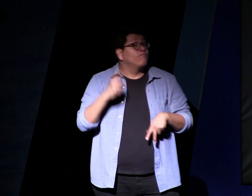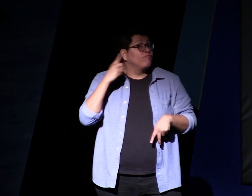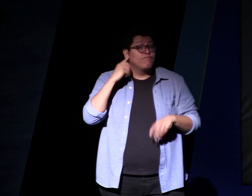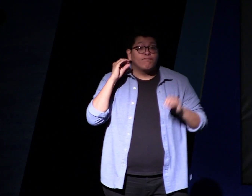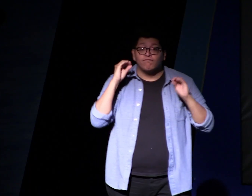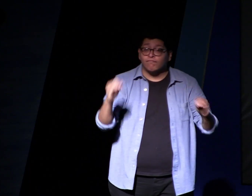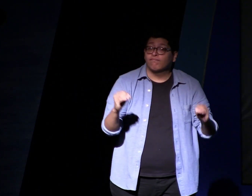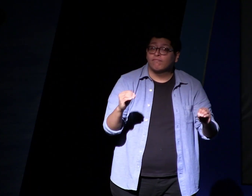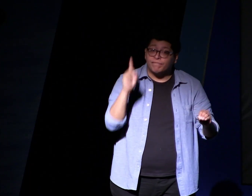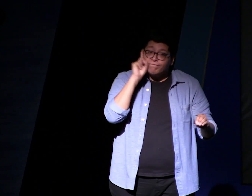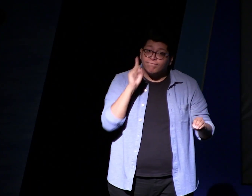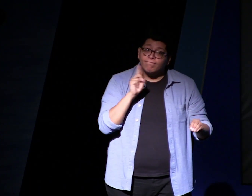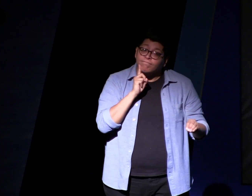John was just walking along.